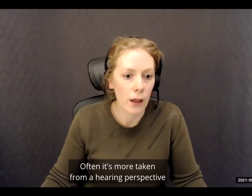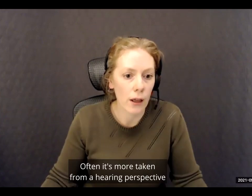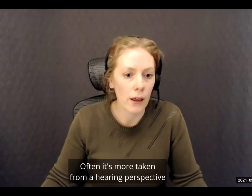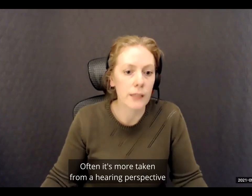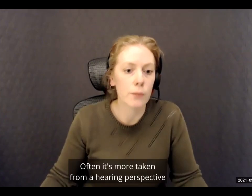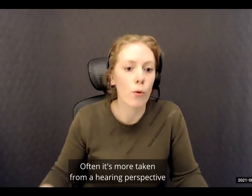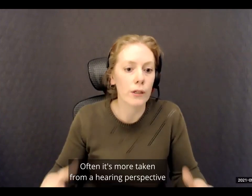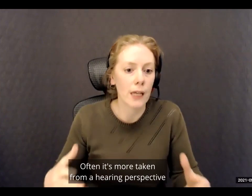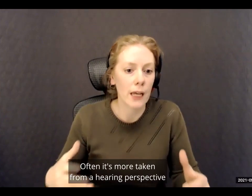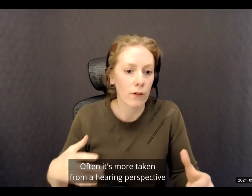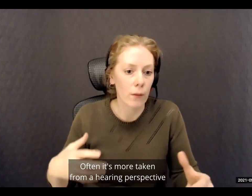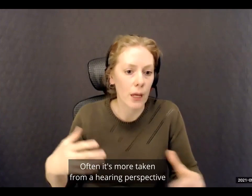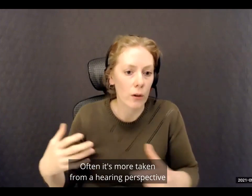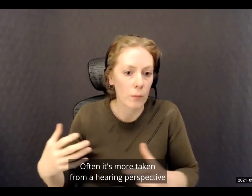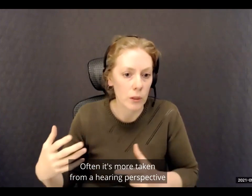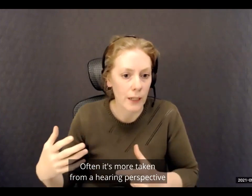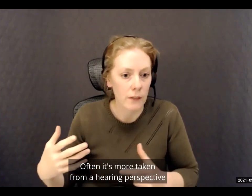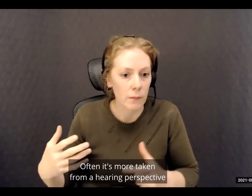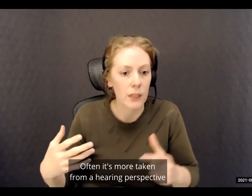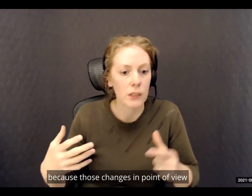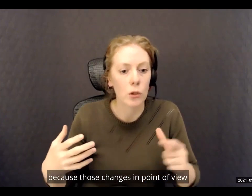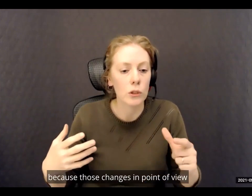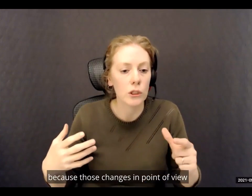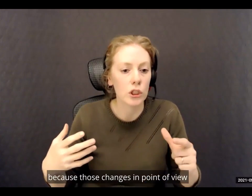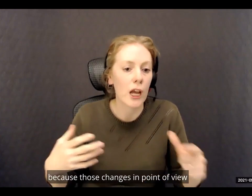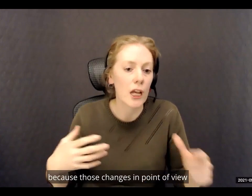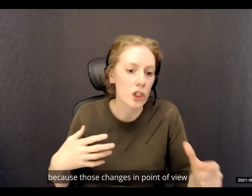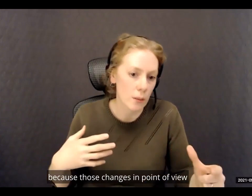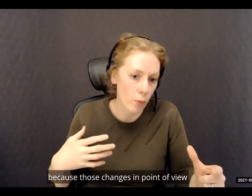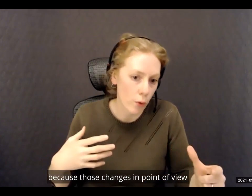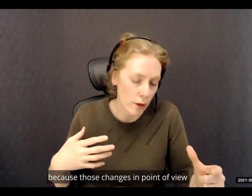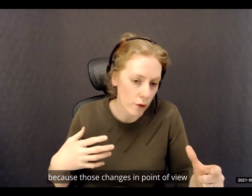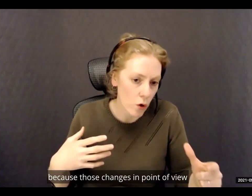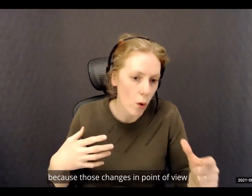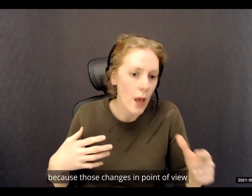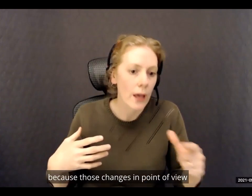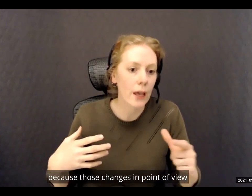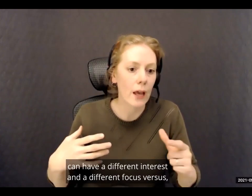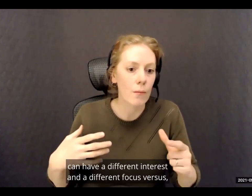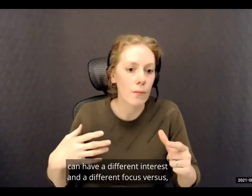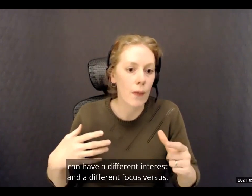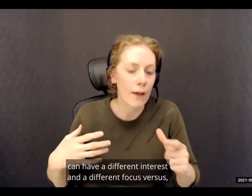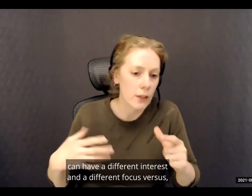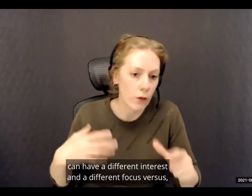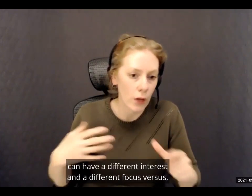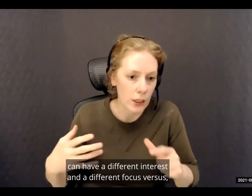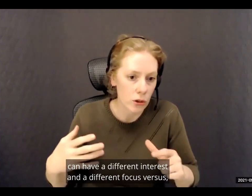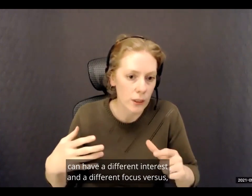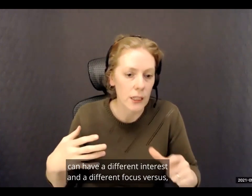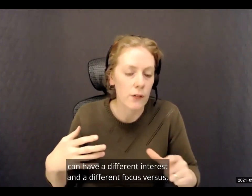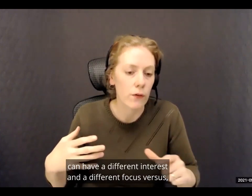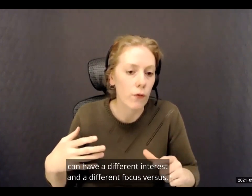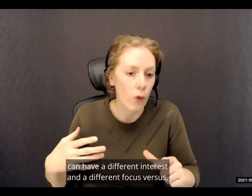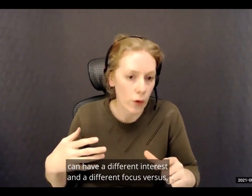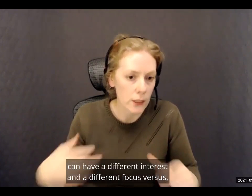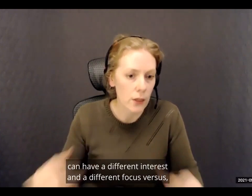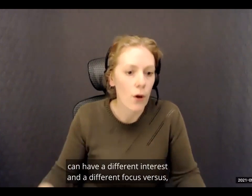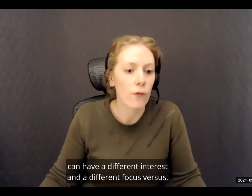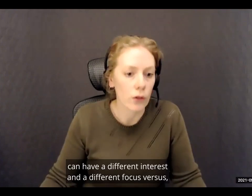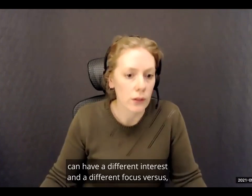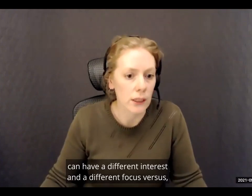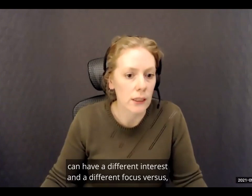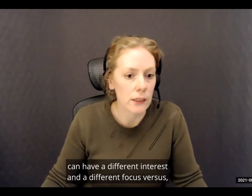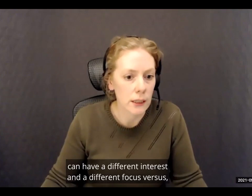often it's more taken from a hearing perspective, because those changes in point of view can have a different interest and a different